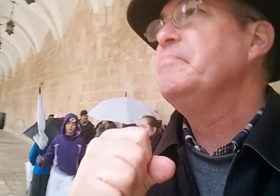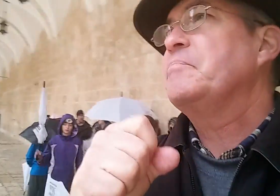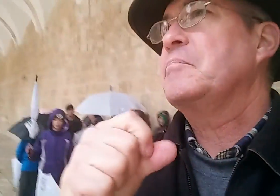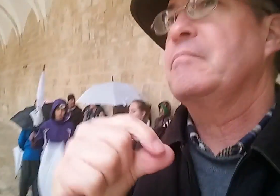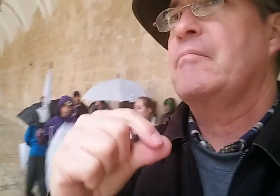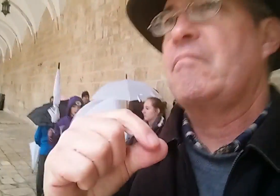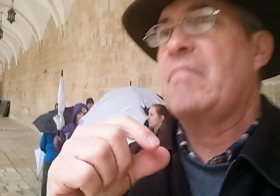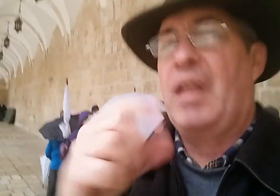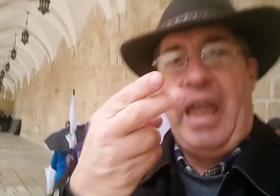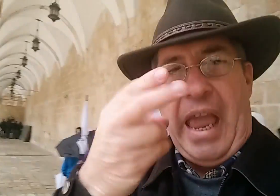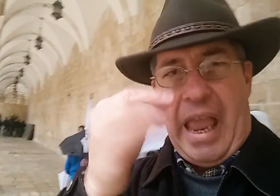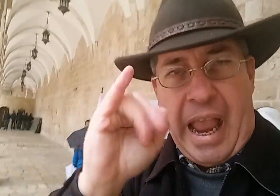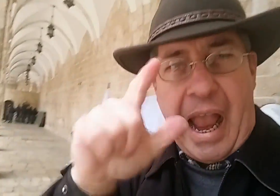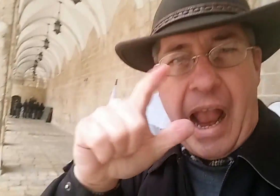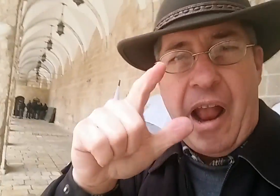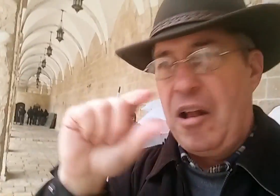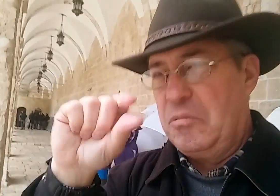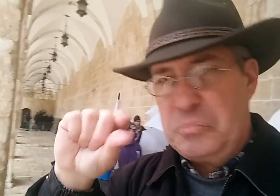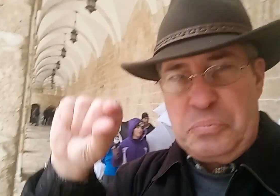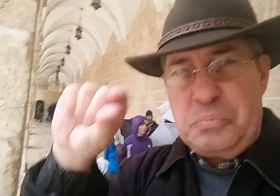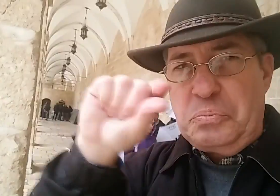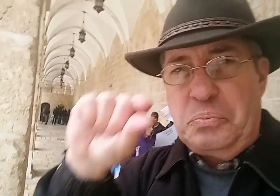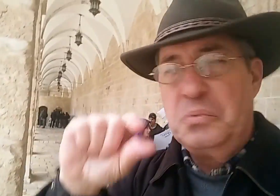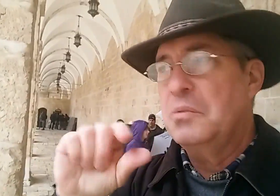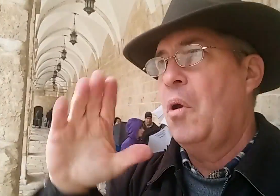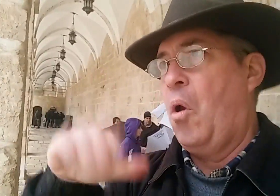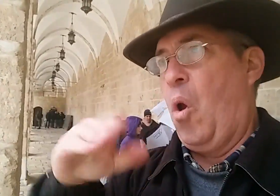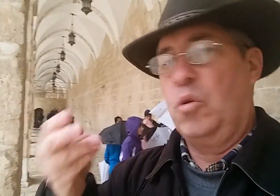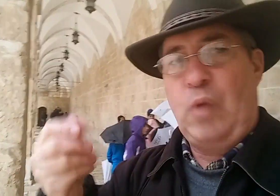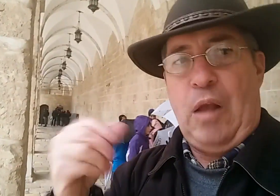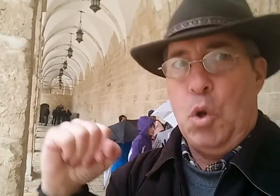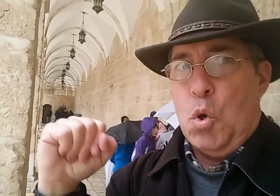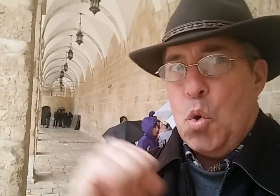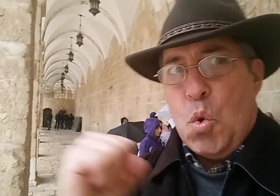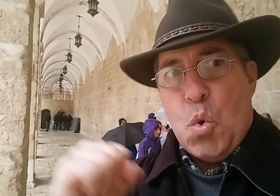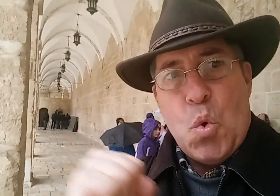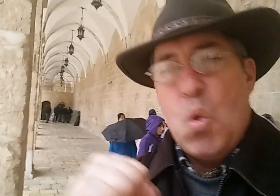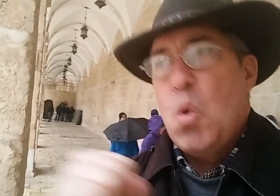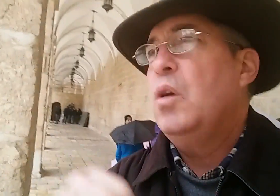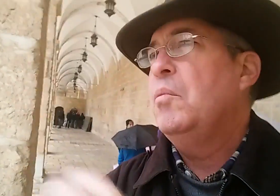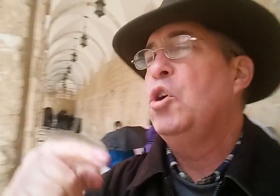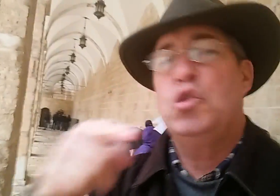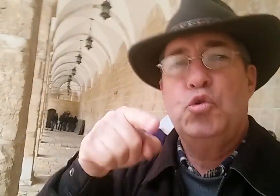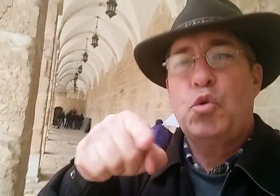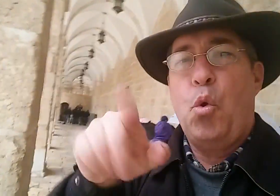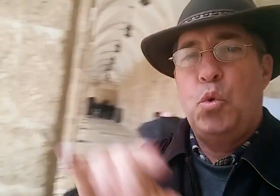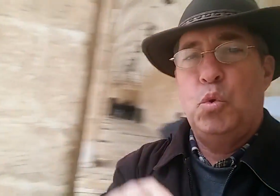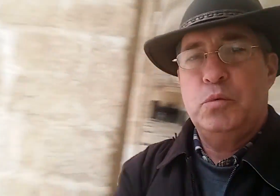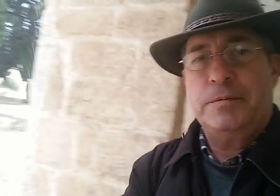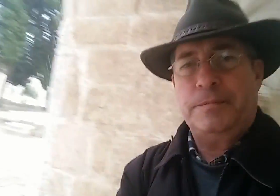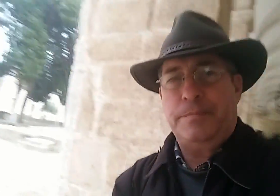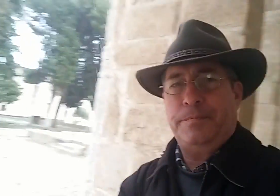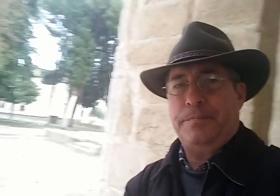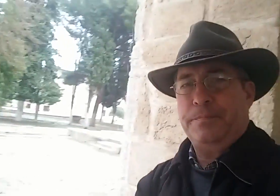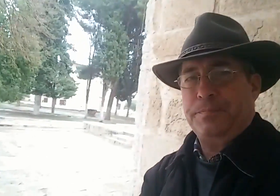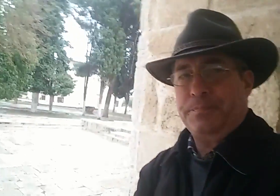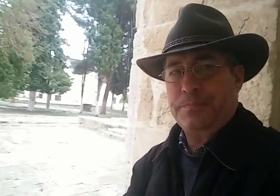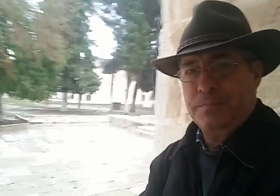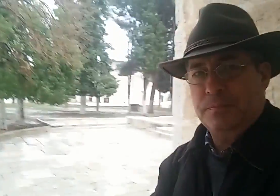rain, and hail, little bits of hail. It's cool today. And you can look